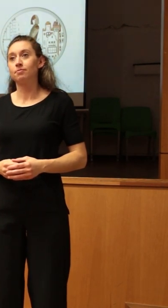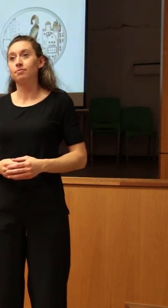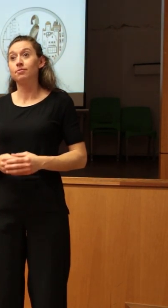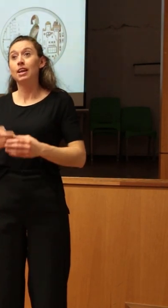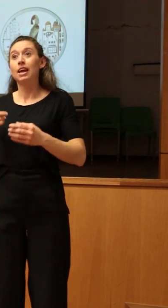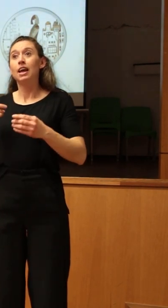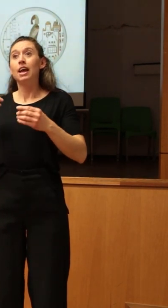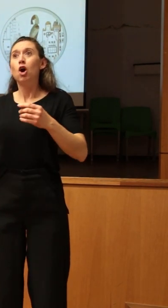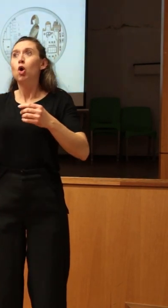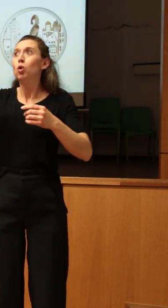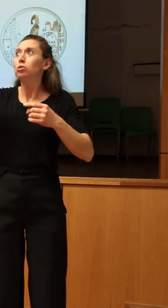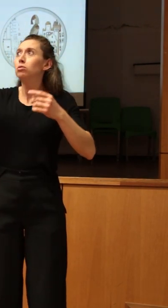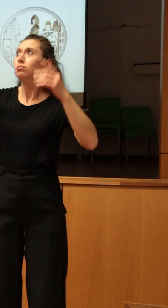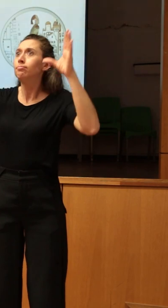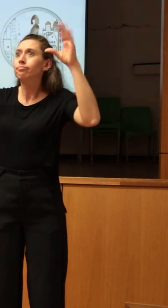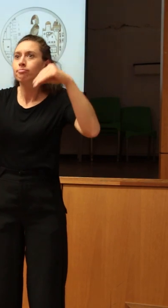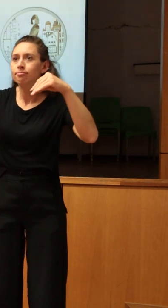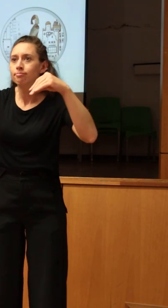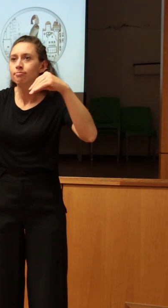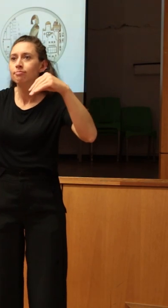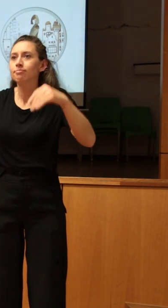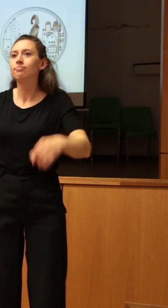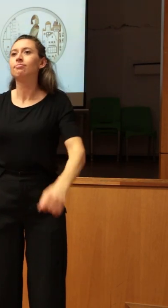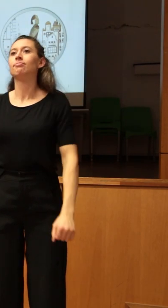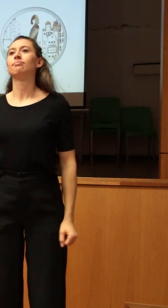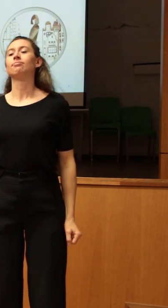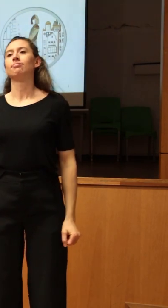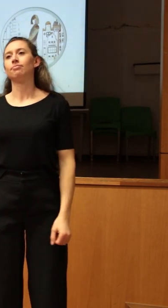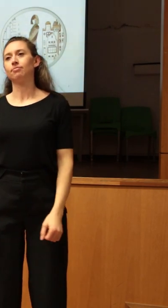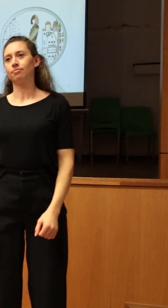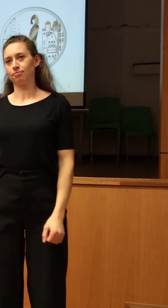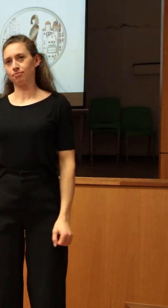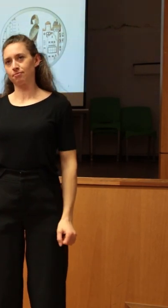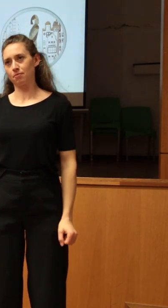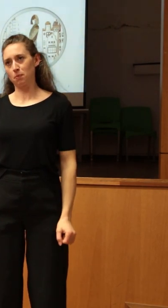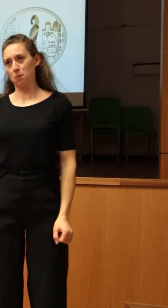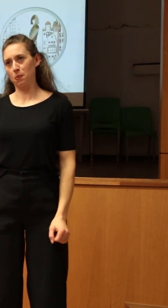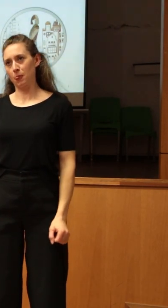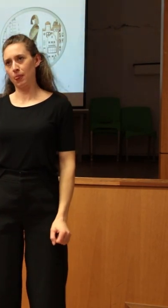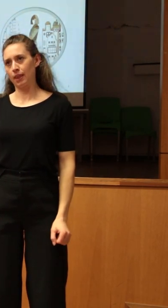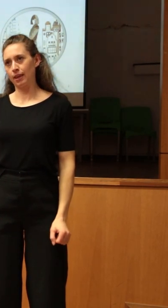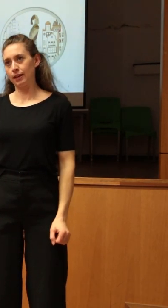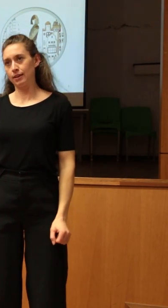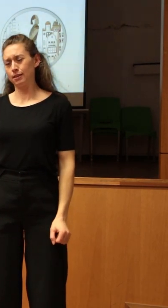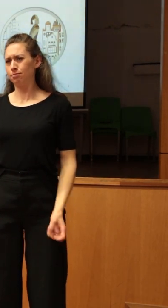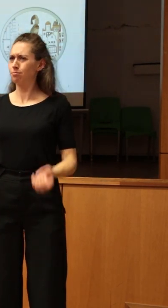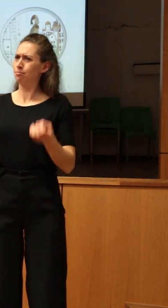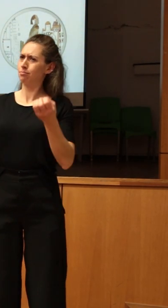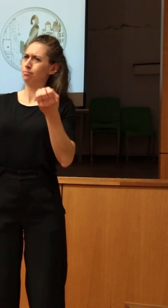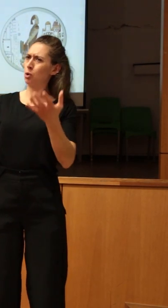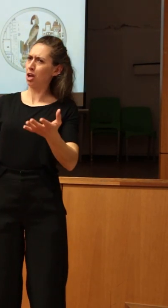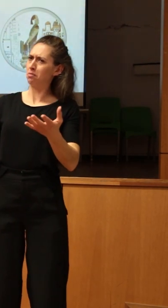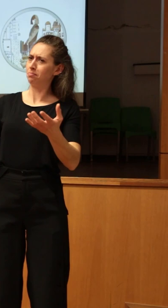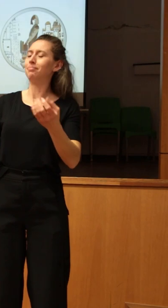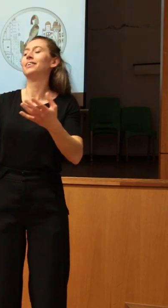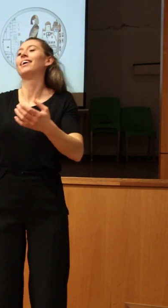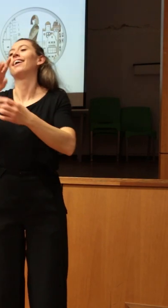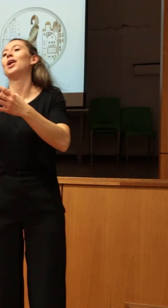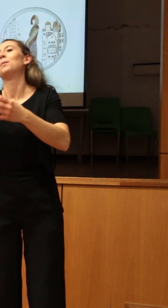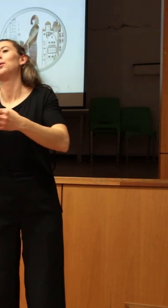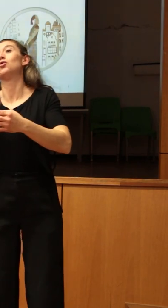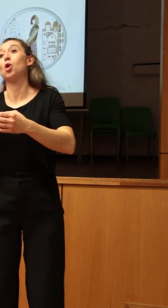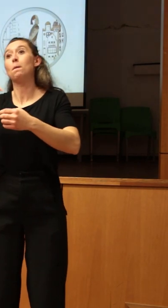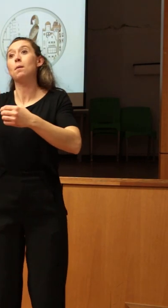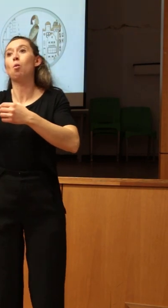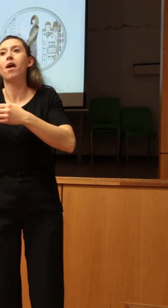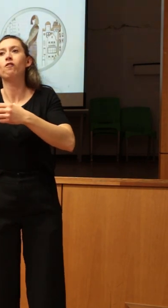Las luces se apagaron. You know how it works. That was motion controlled. Porque, claro, cuando uno se mueve se